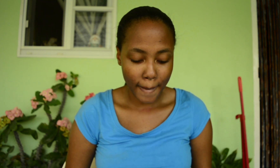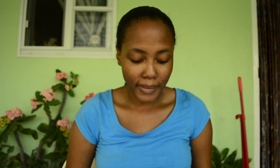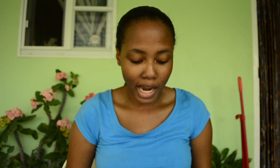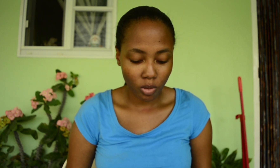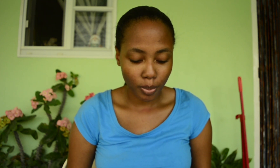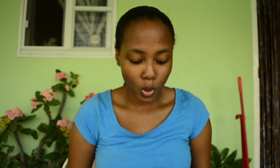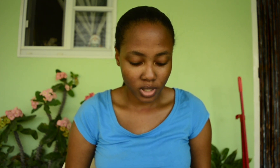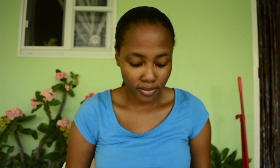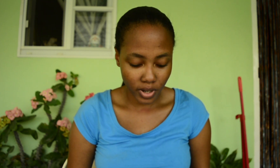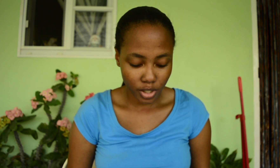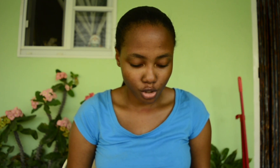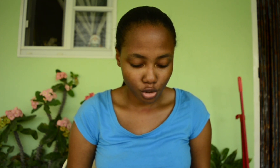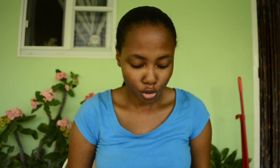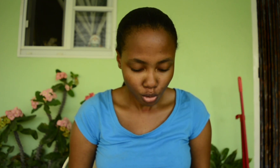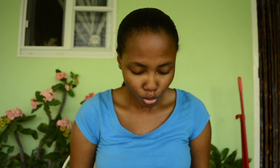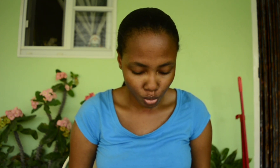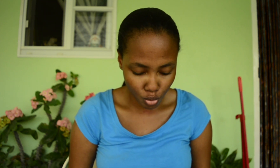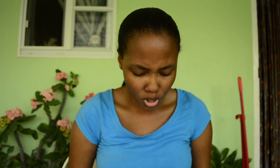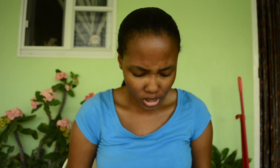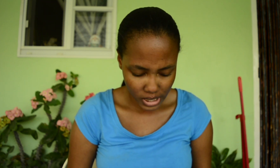I will post verse 2